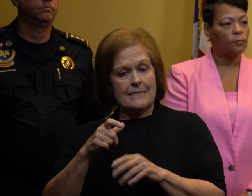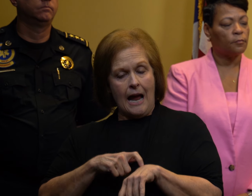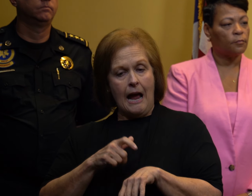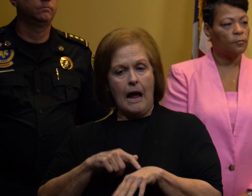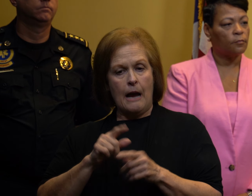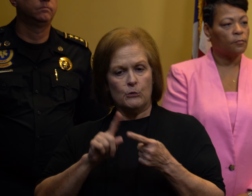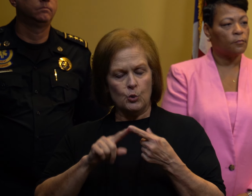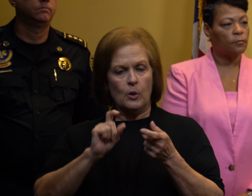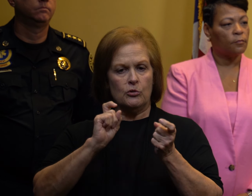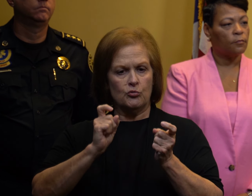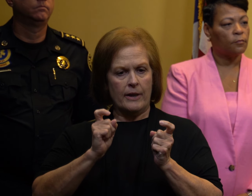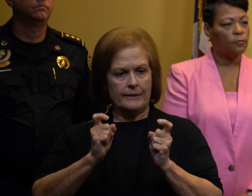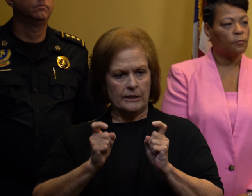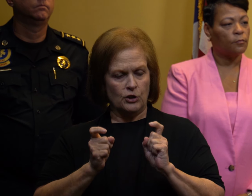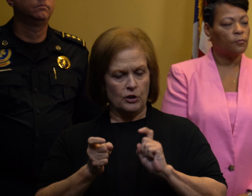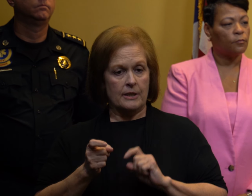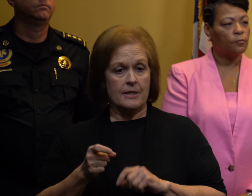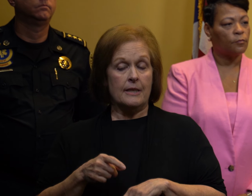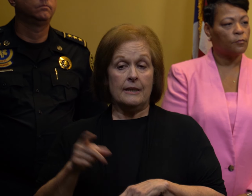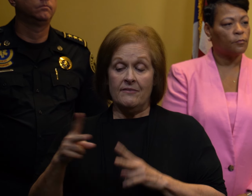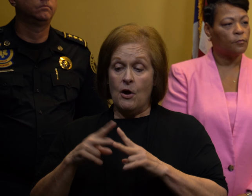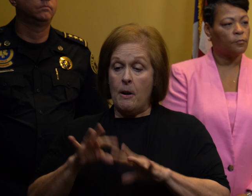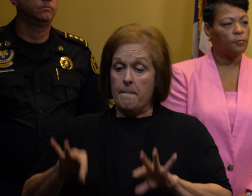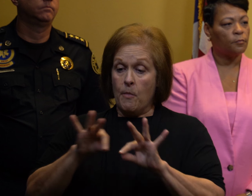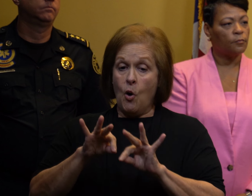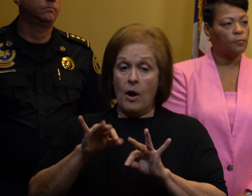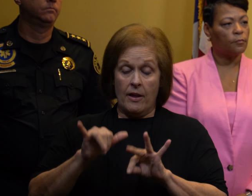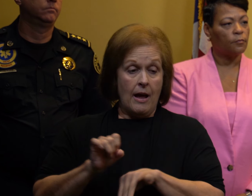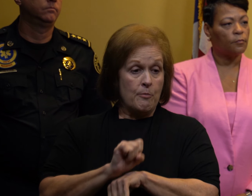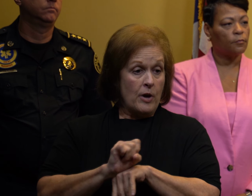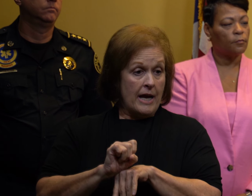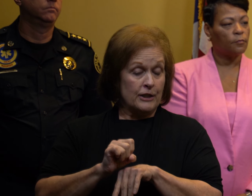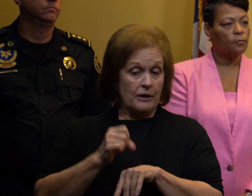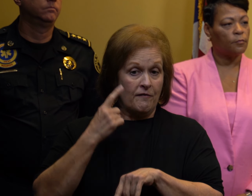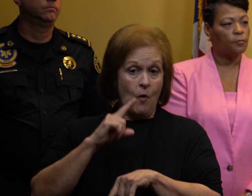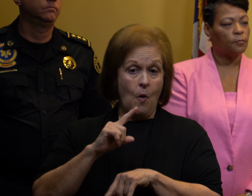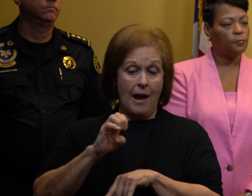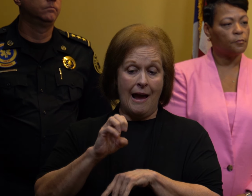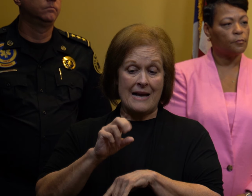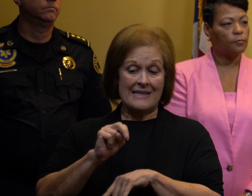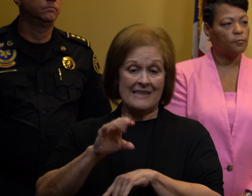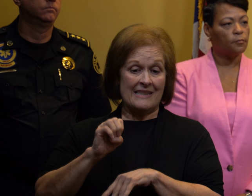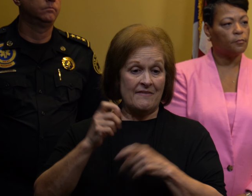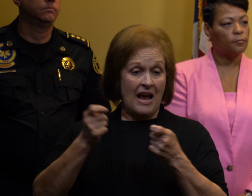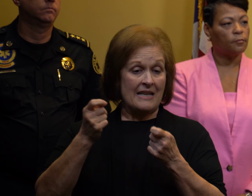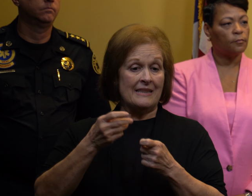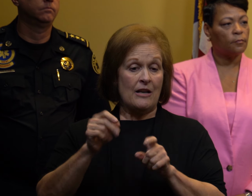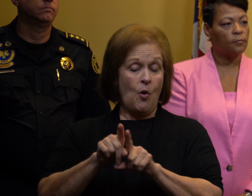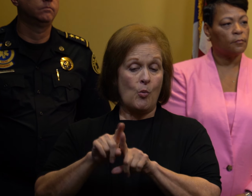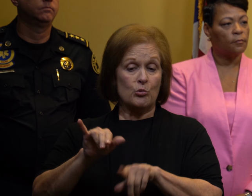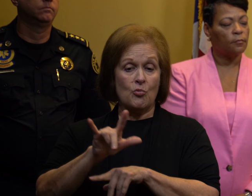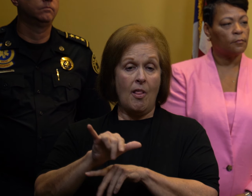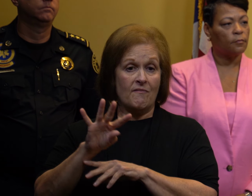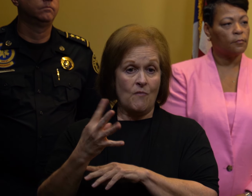transition. He is a vital part of this operation during the upcoming Essence Fest, as well as the 4th of